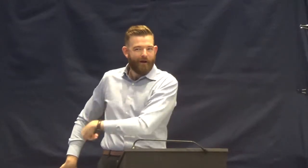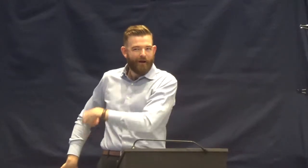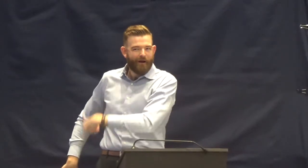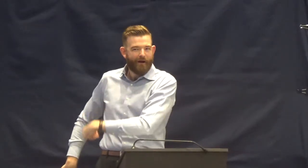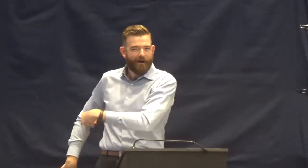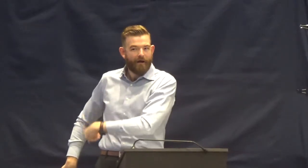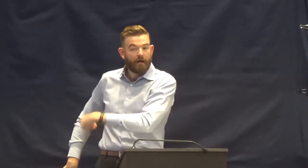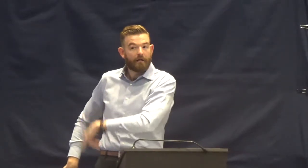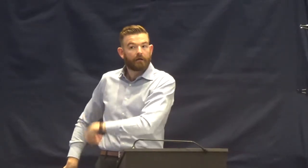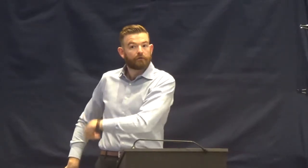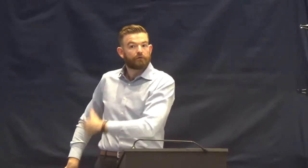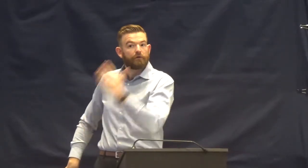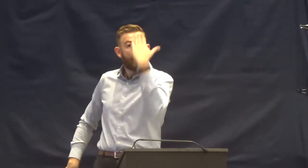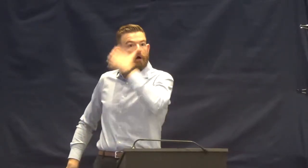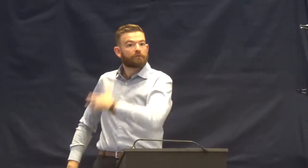want to focus on the good.